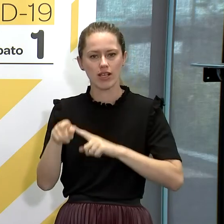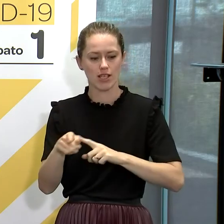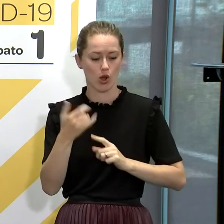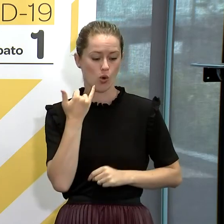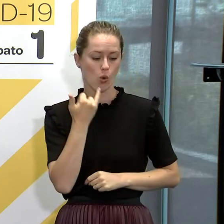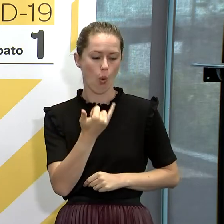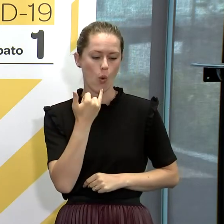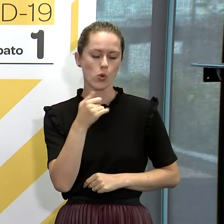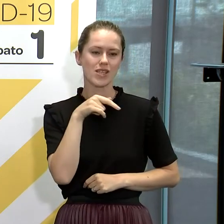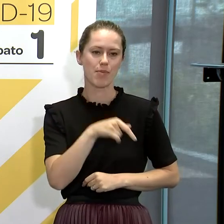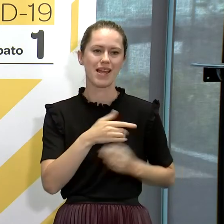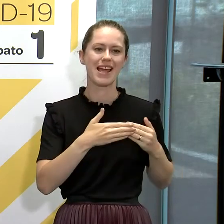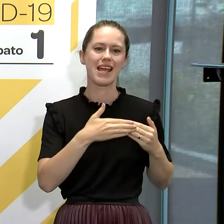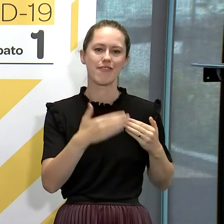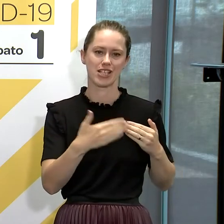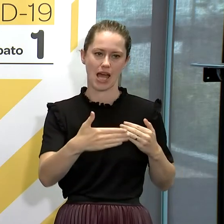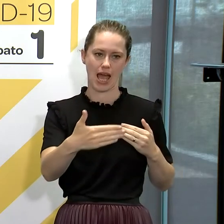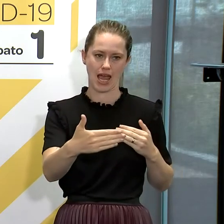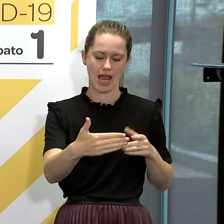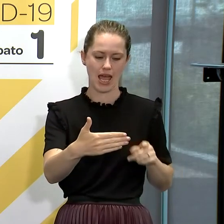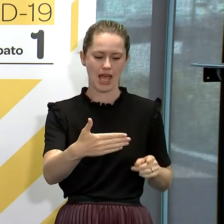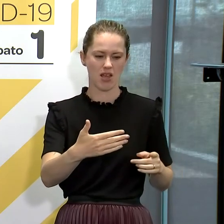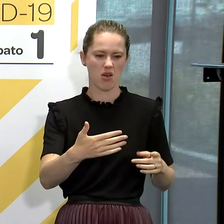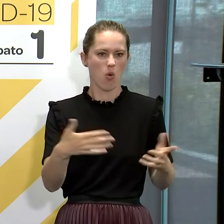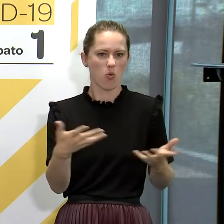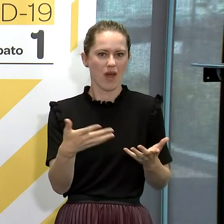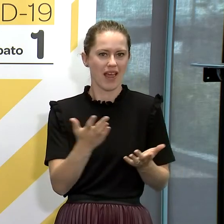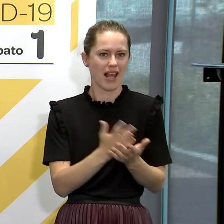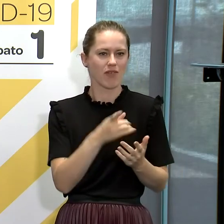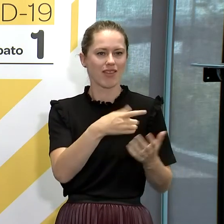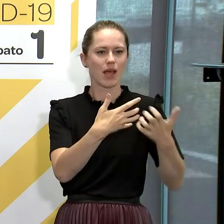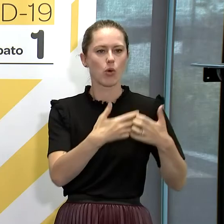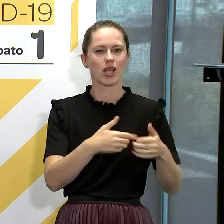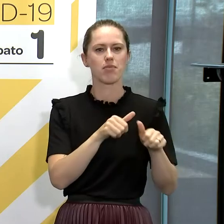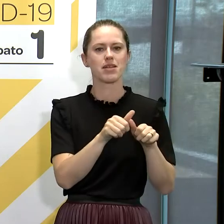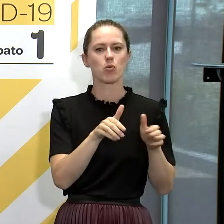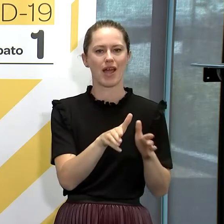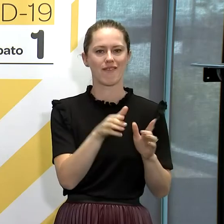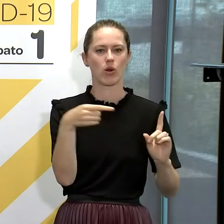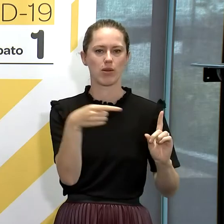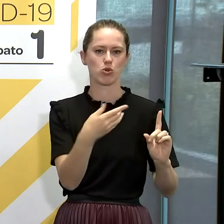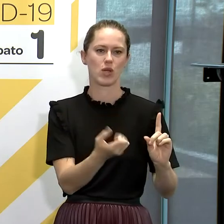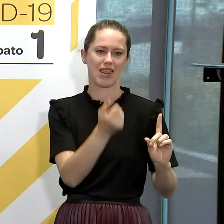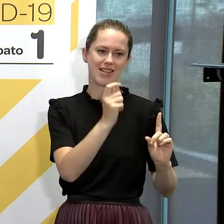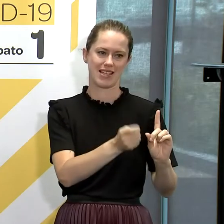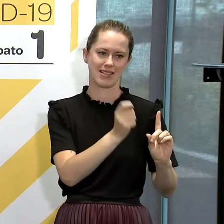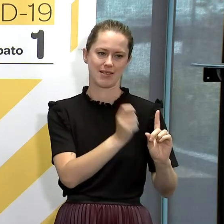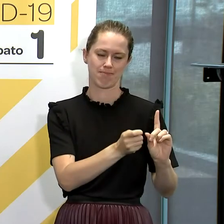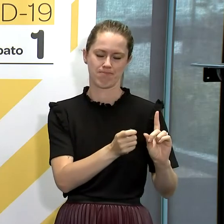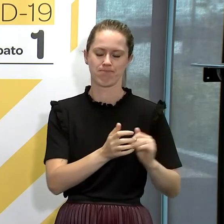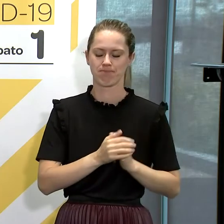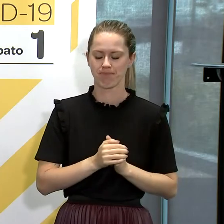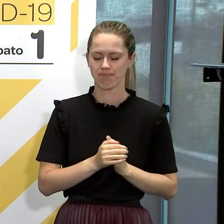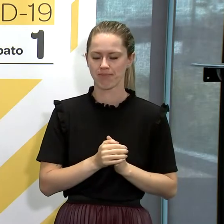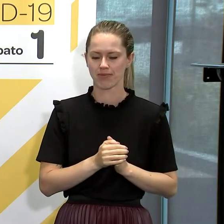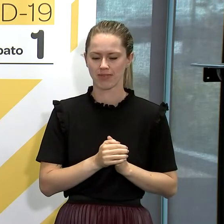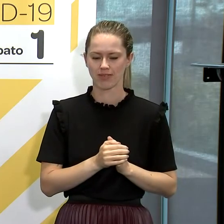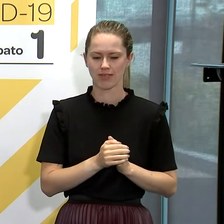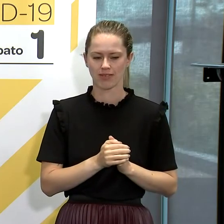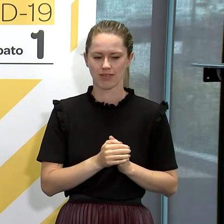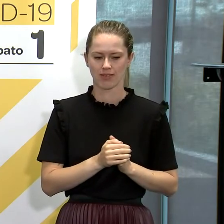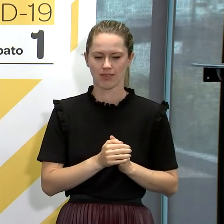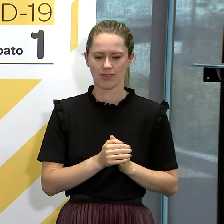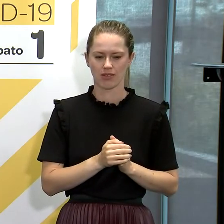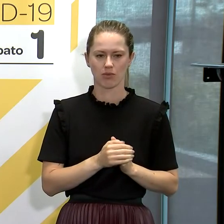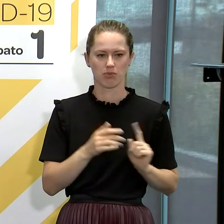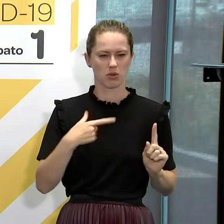on a daily basis, and then they, depending on where they are, work out the best way of getting that test so that we can